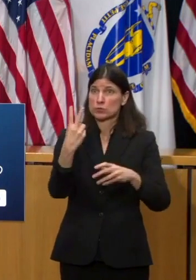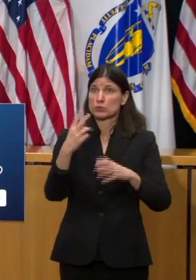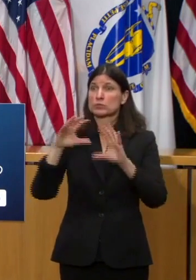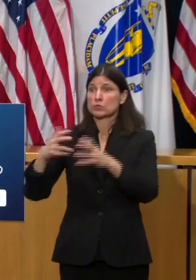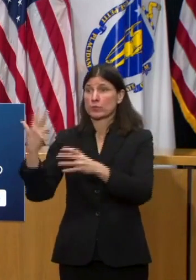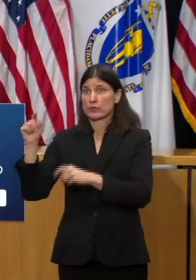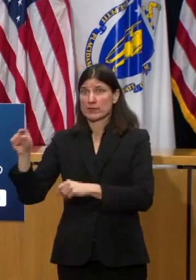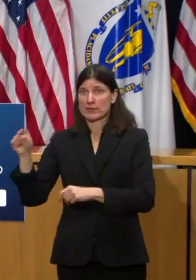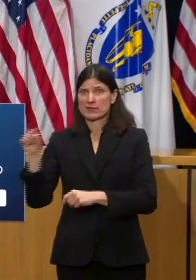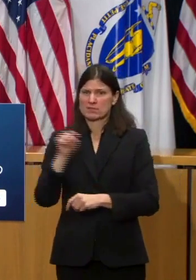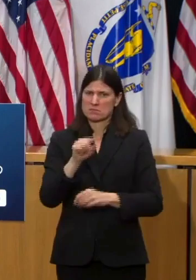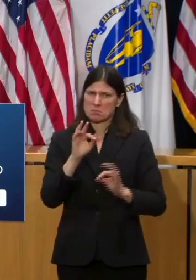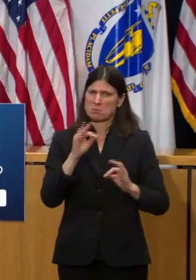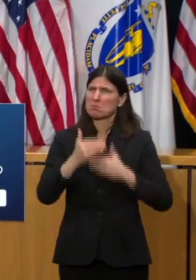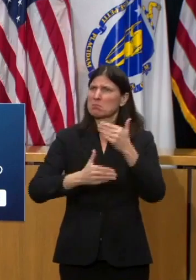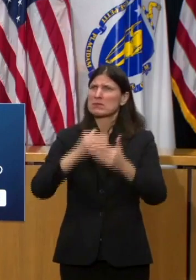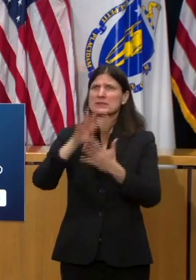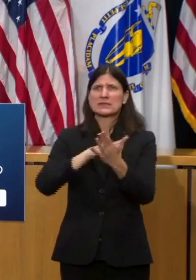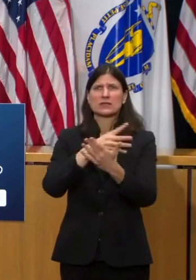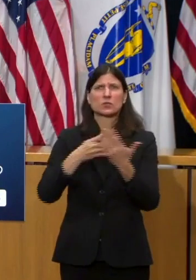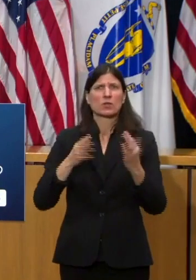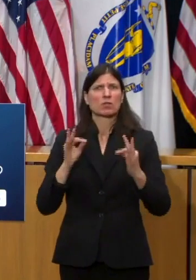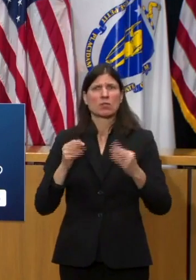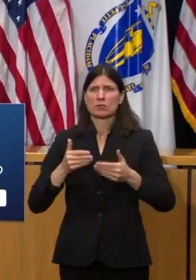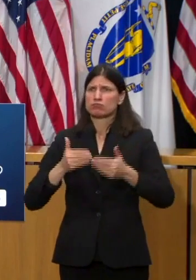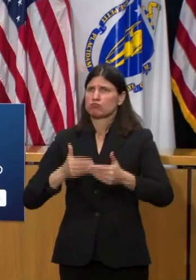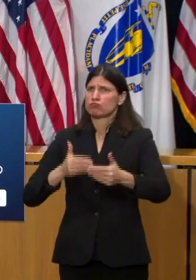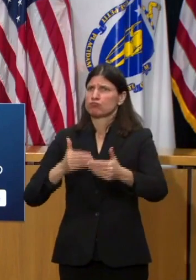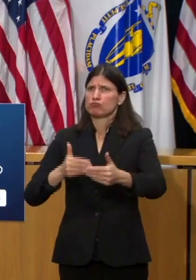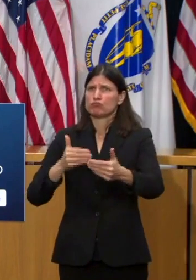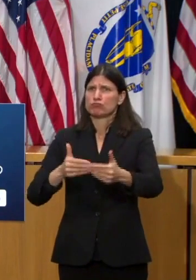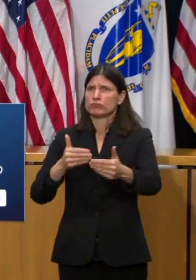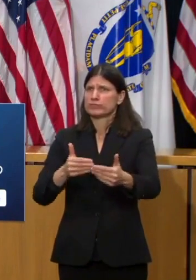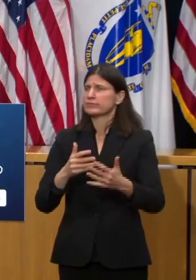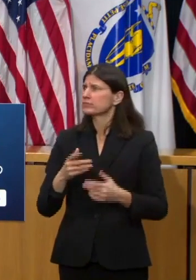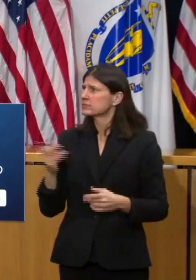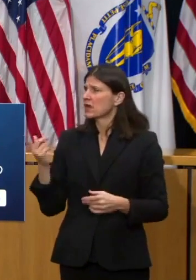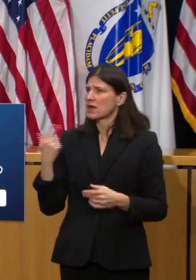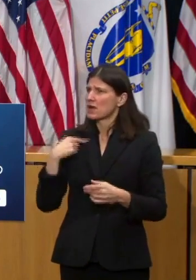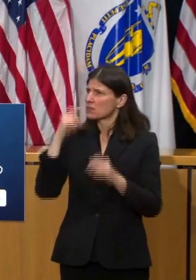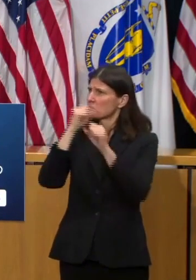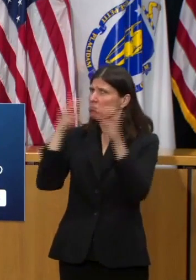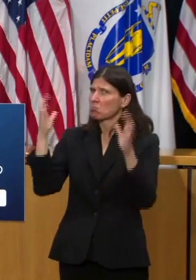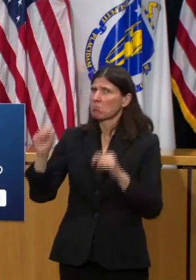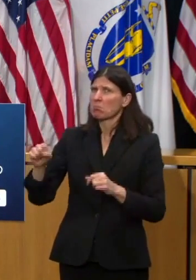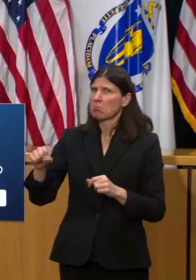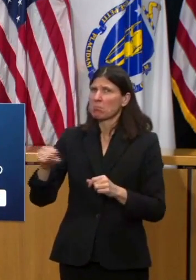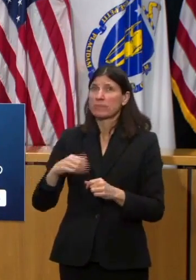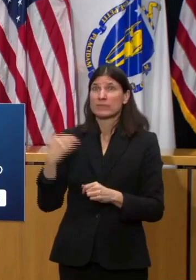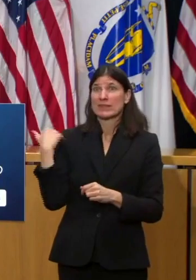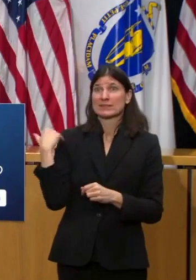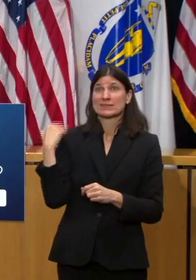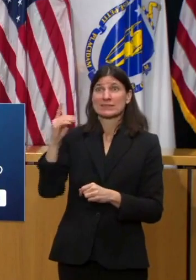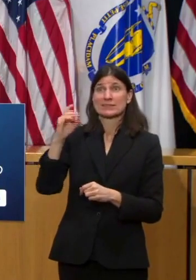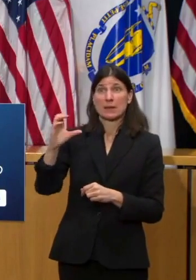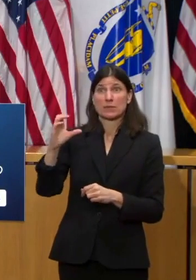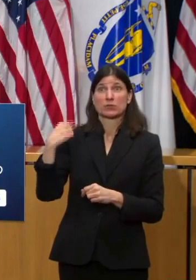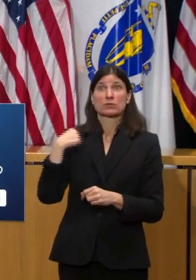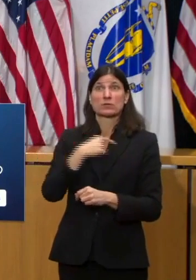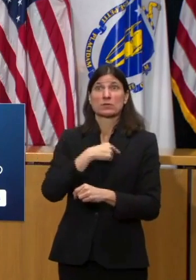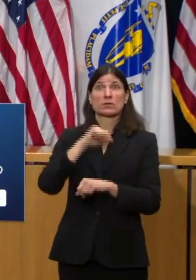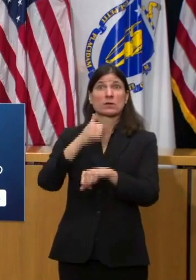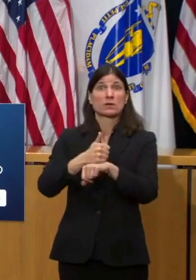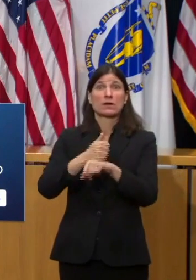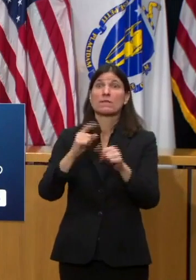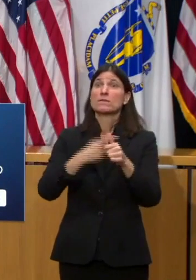I lose track of time here sometimes. I think it was probably in December, was it? We're still pretty much on track with that. And so what I would say